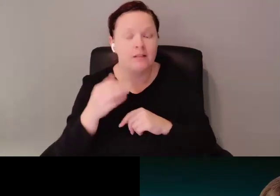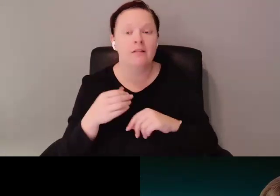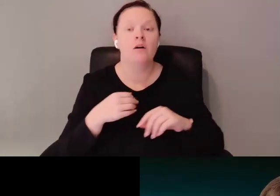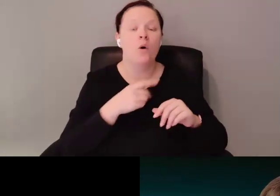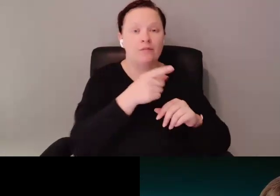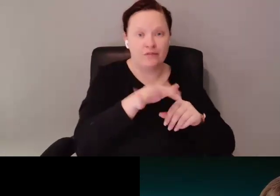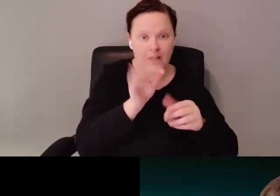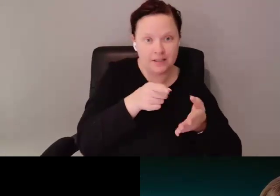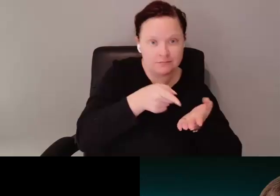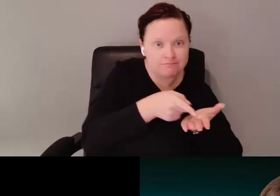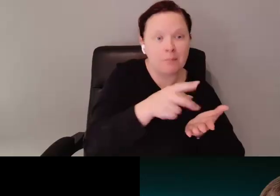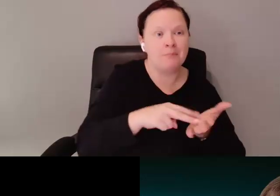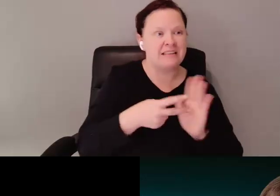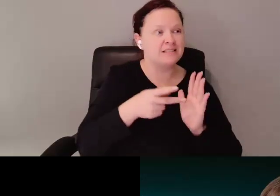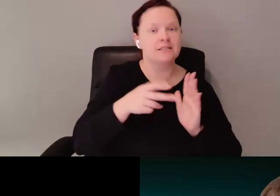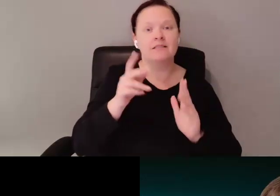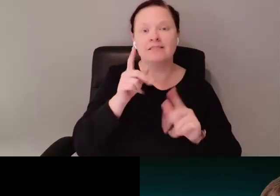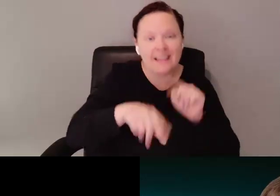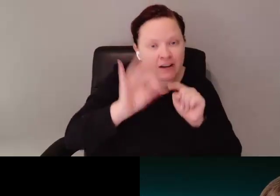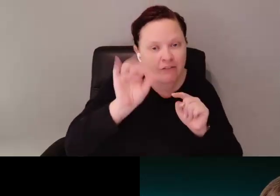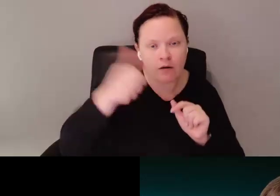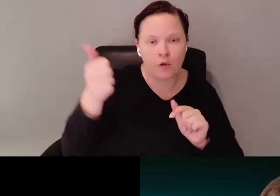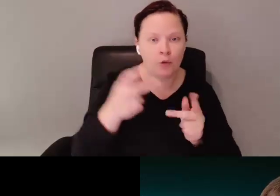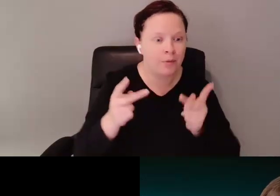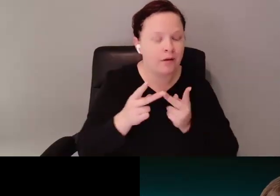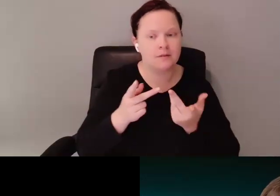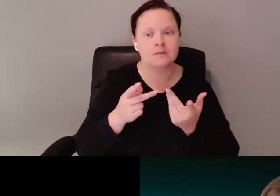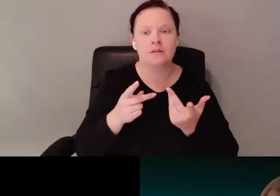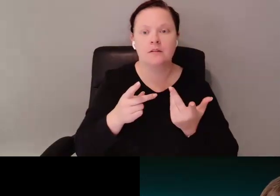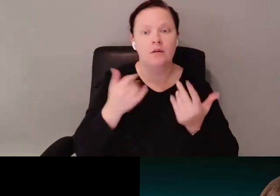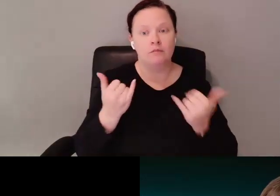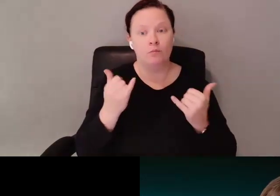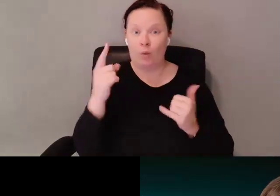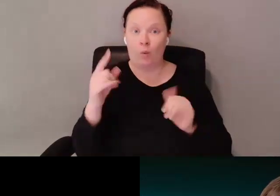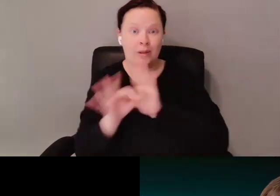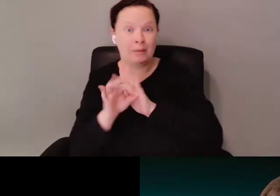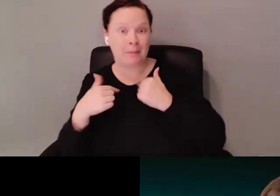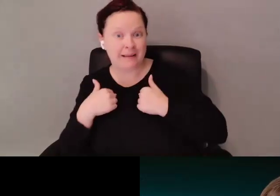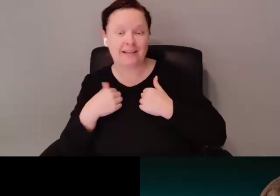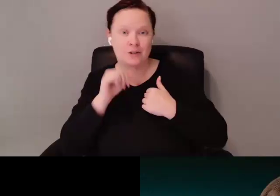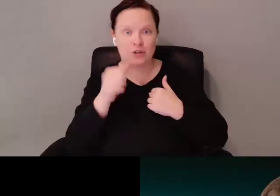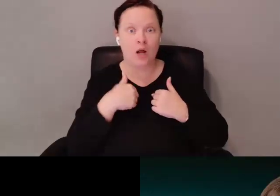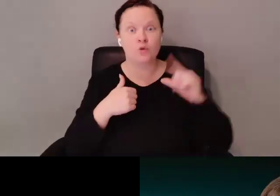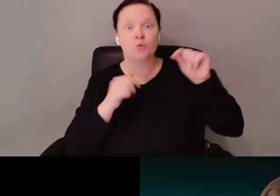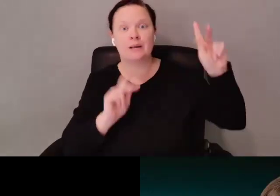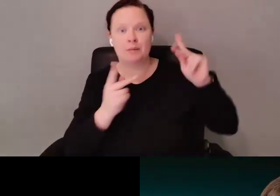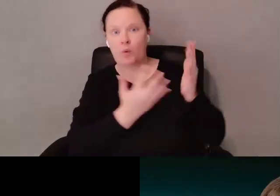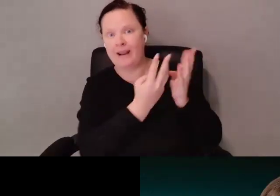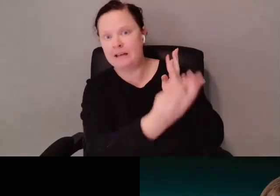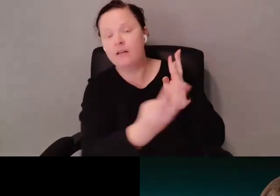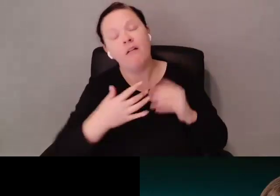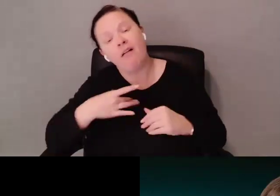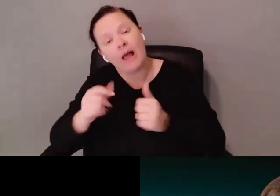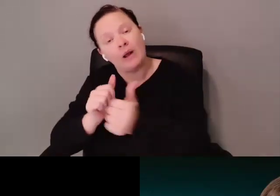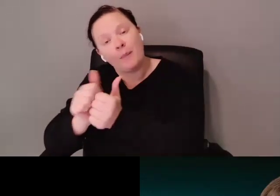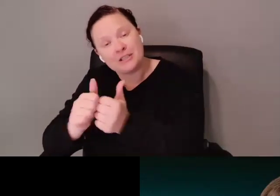kind of a captive audience, or right now they can only pick me. I mean, I like to have competition as well. So some states